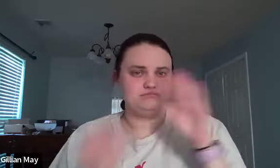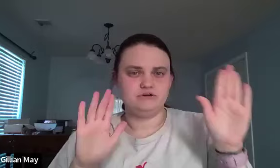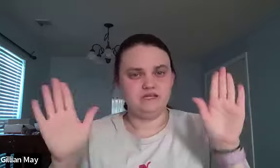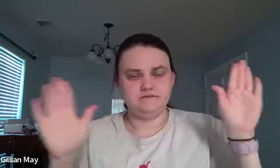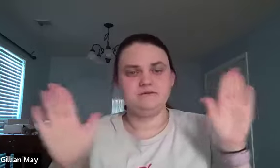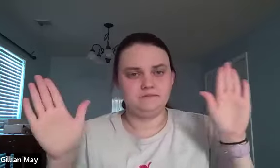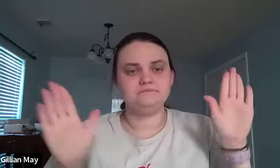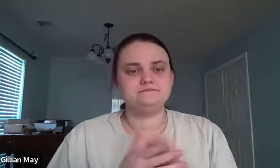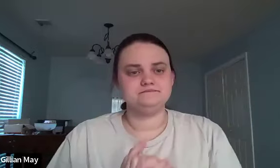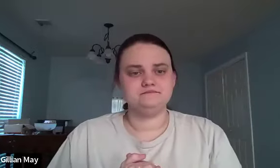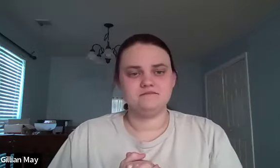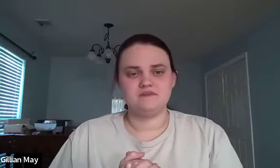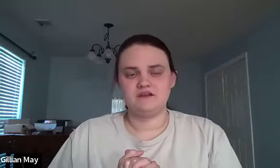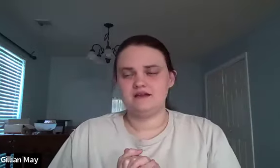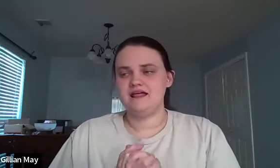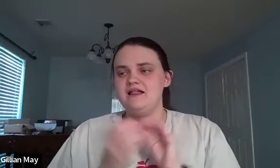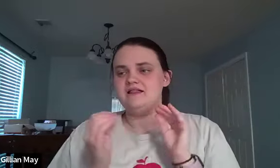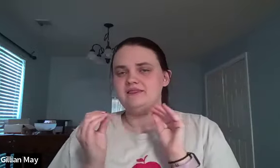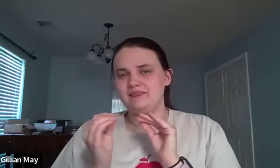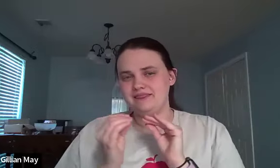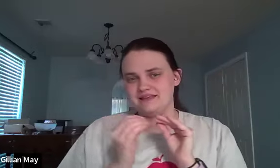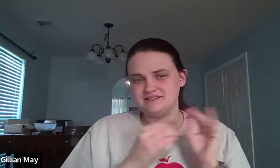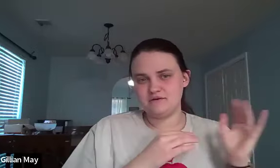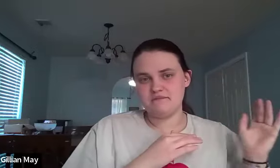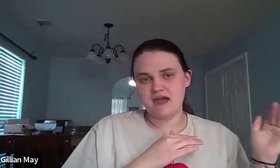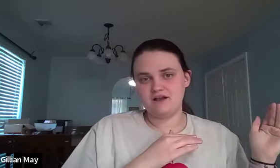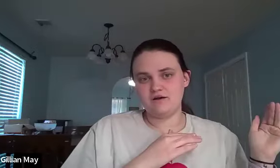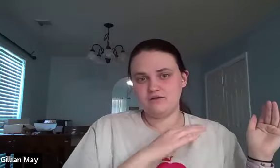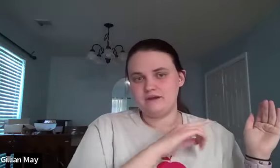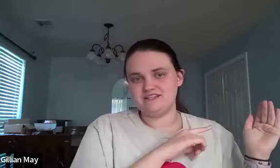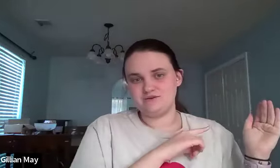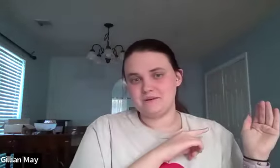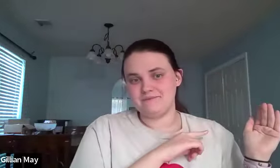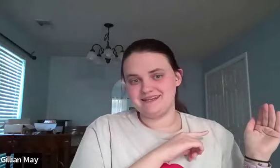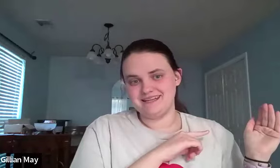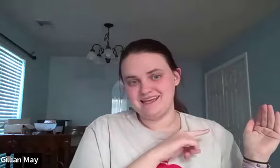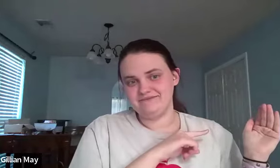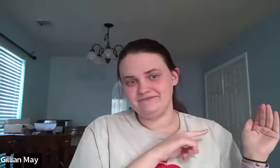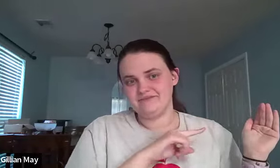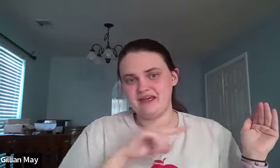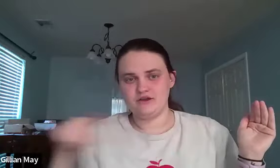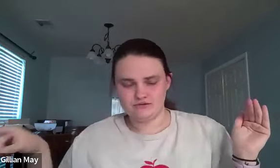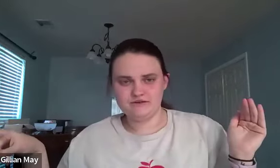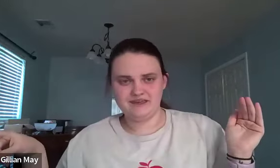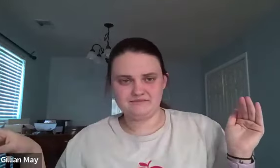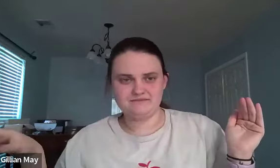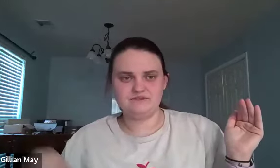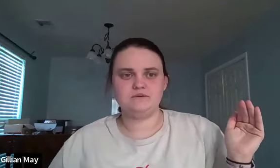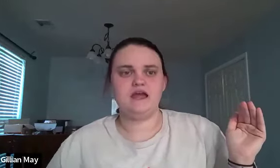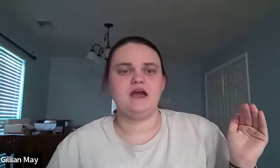pretty evenly. All right, let's go back all the way to our Monday and go through them again. So we